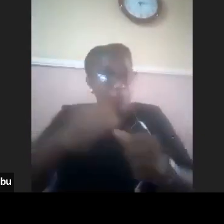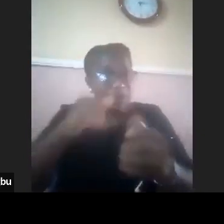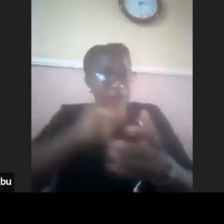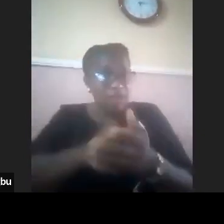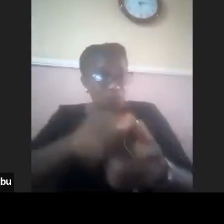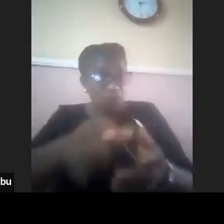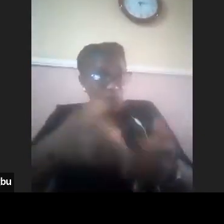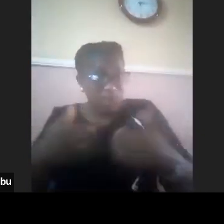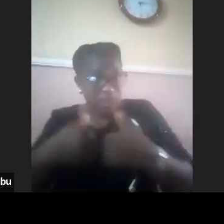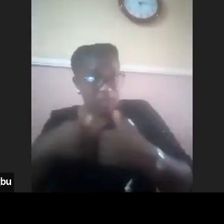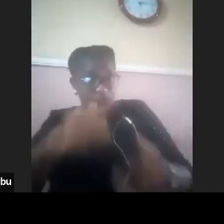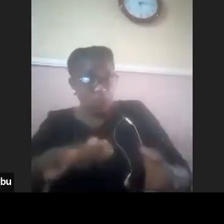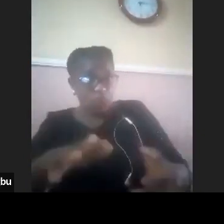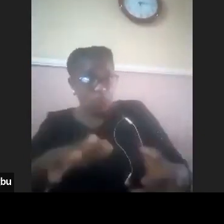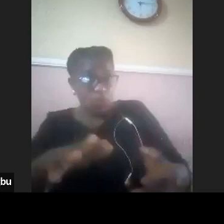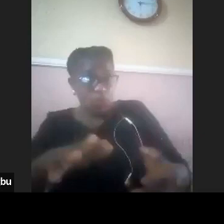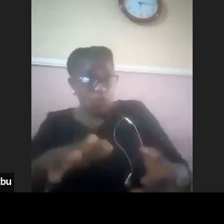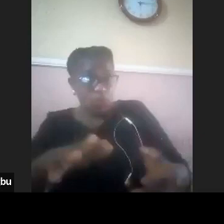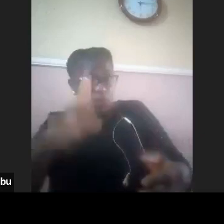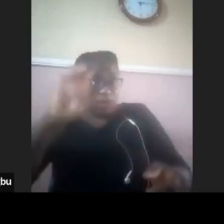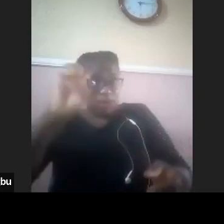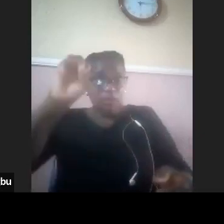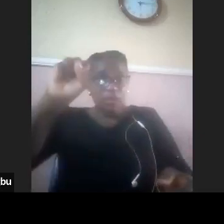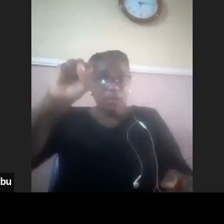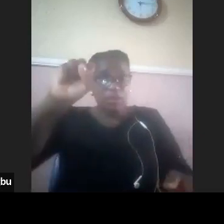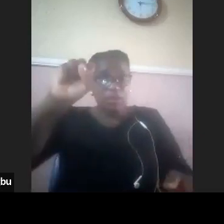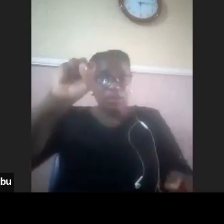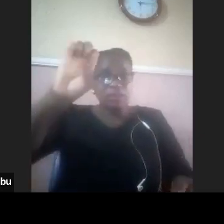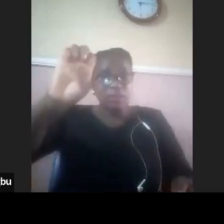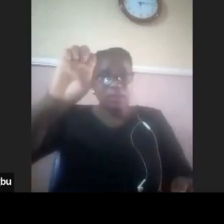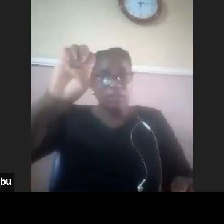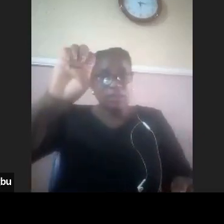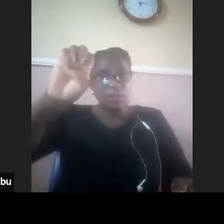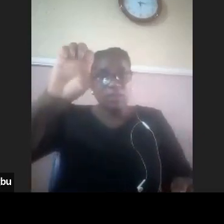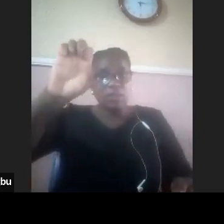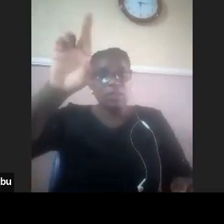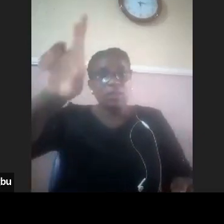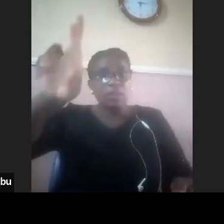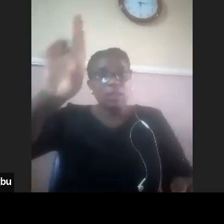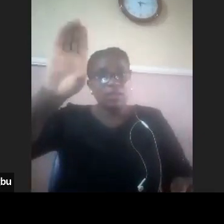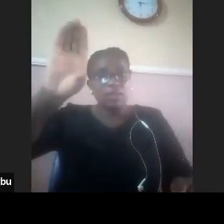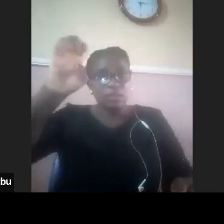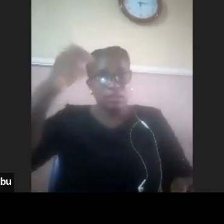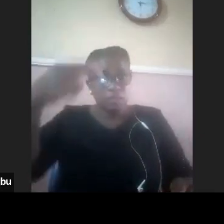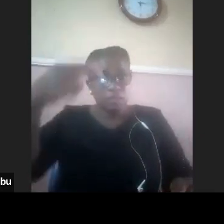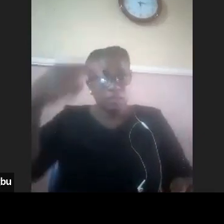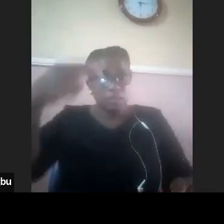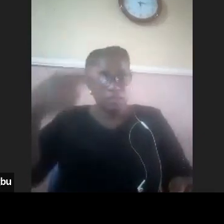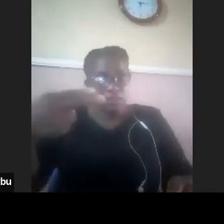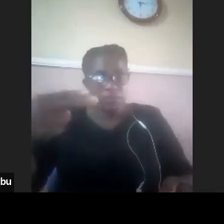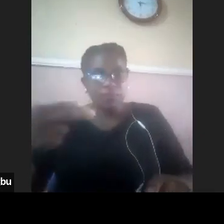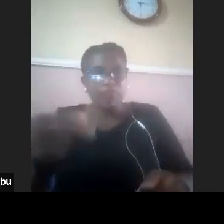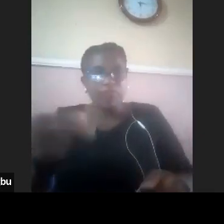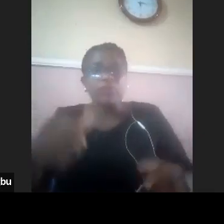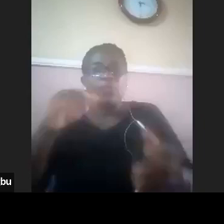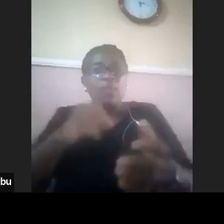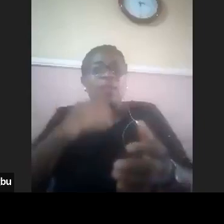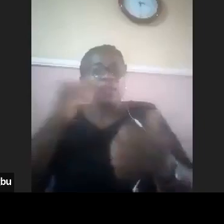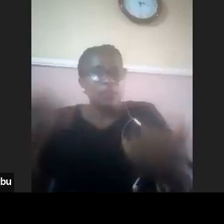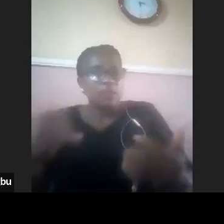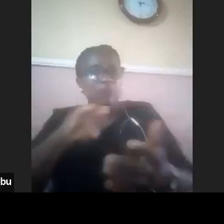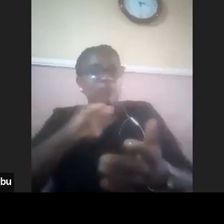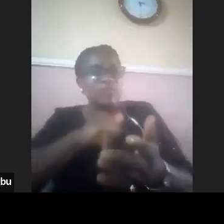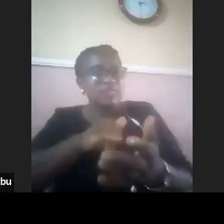need the objectives. And this is the part where you write, where you give